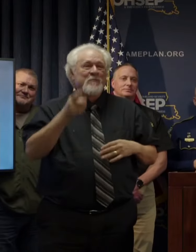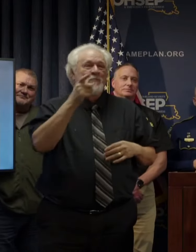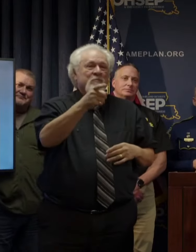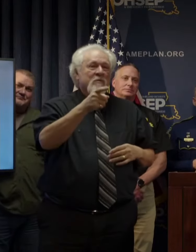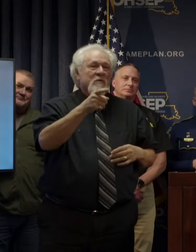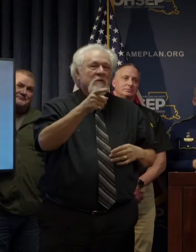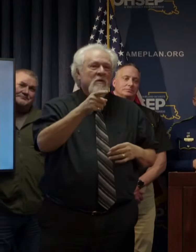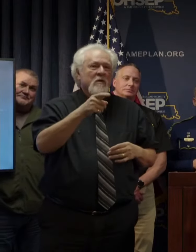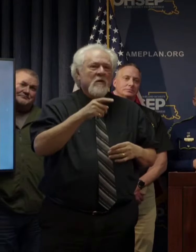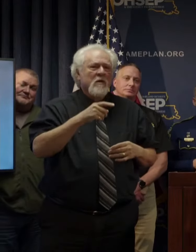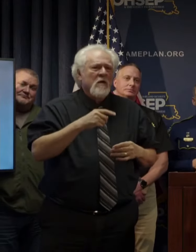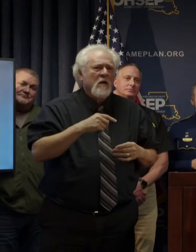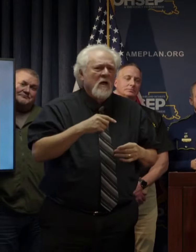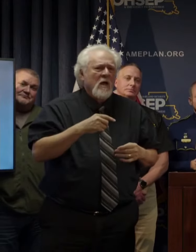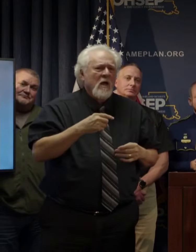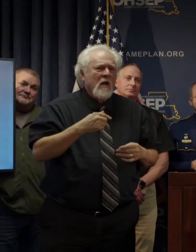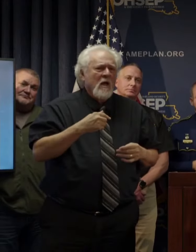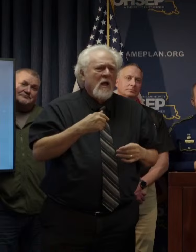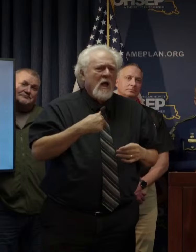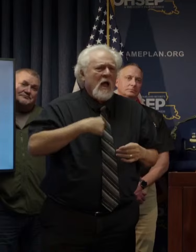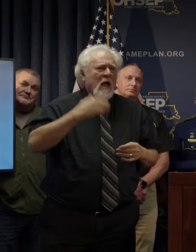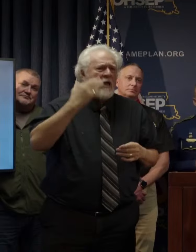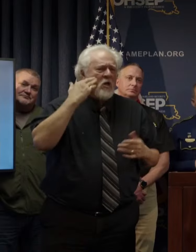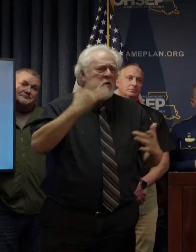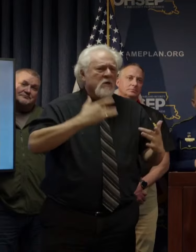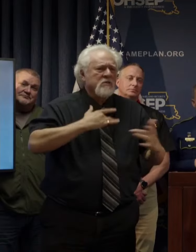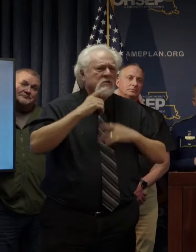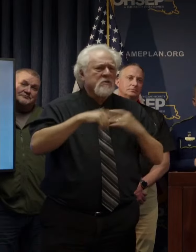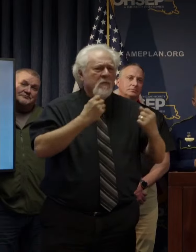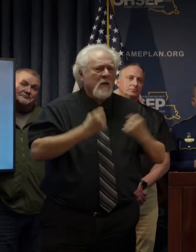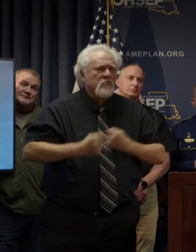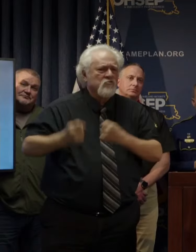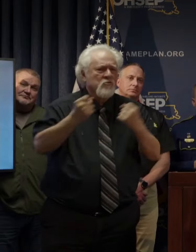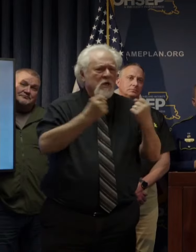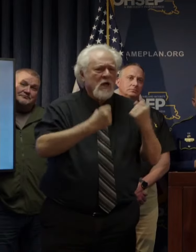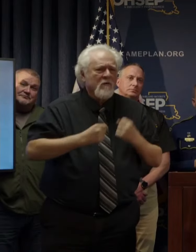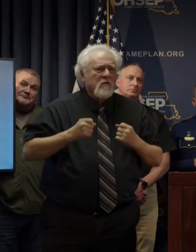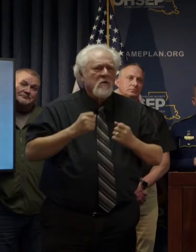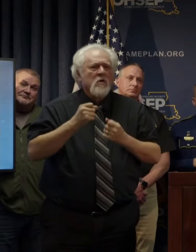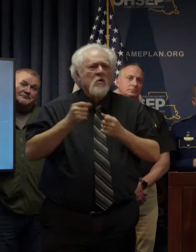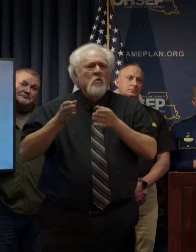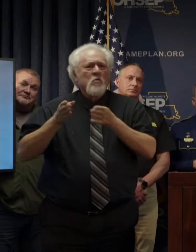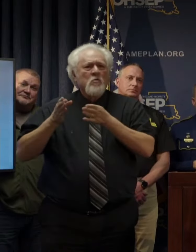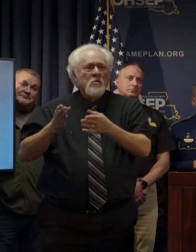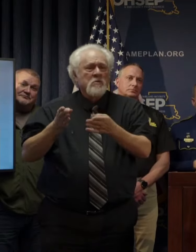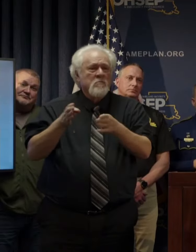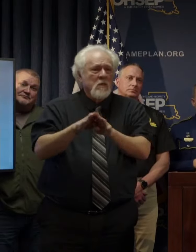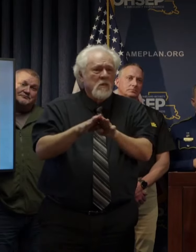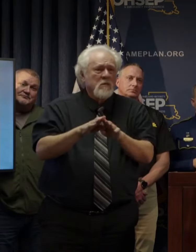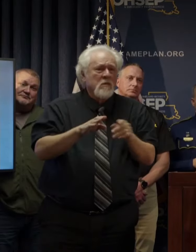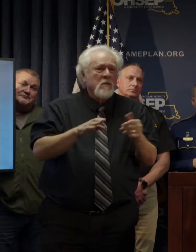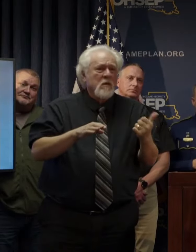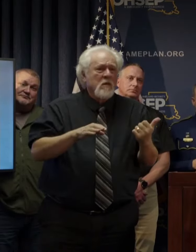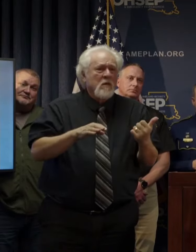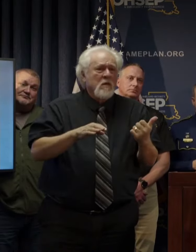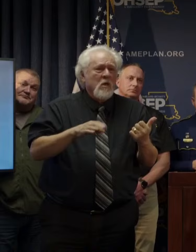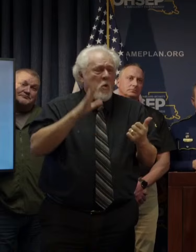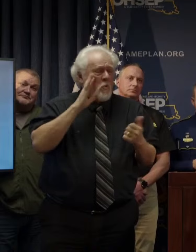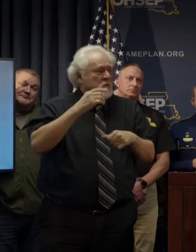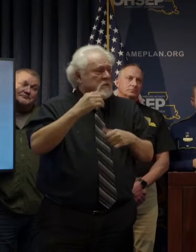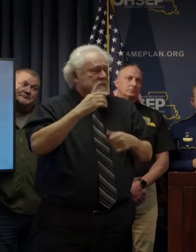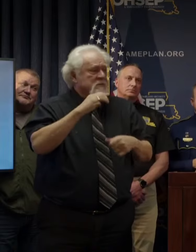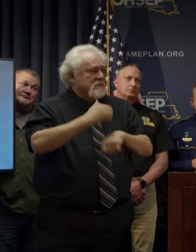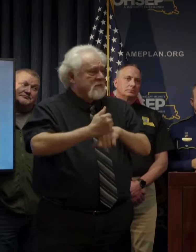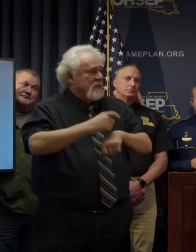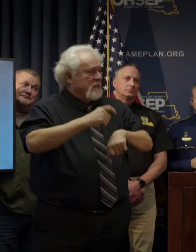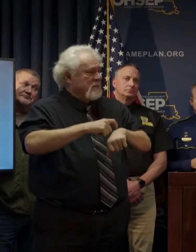So a question, I know much of the concerns about travel safety, certain roads being blocked. Has there been discussion of possibly setting a curfew as far as